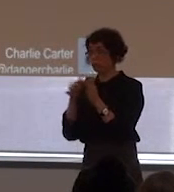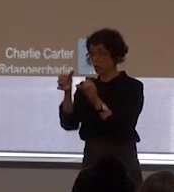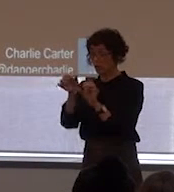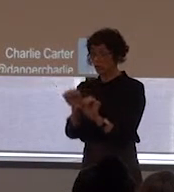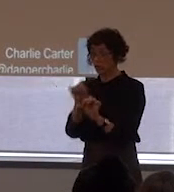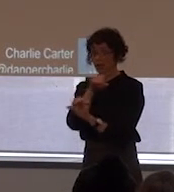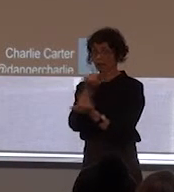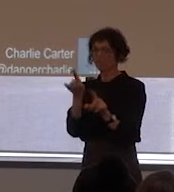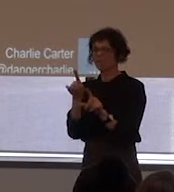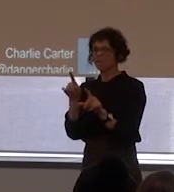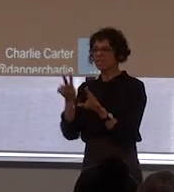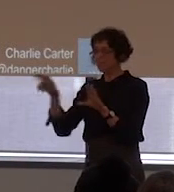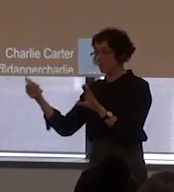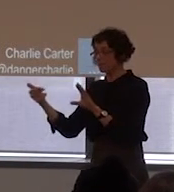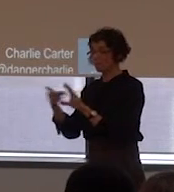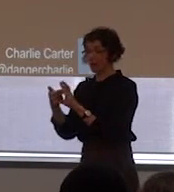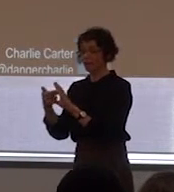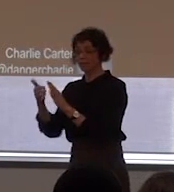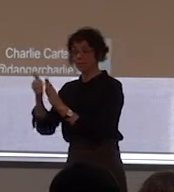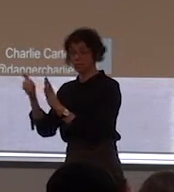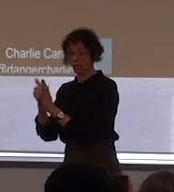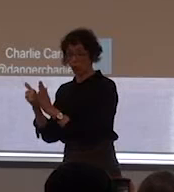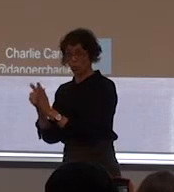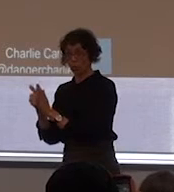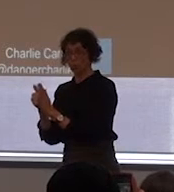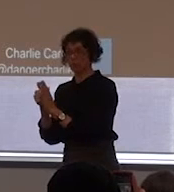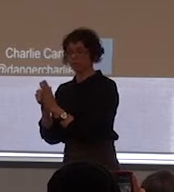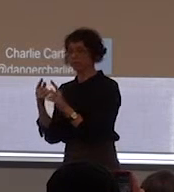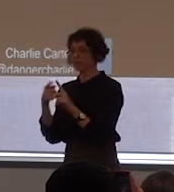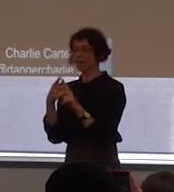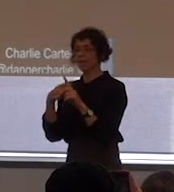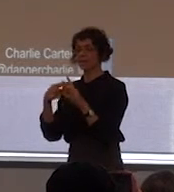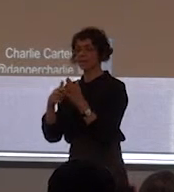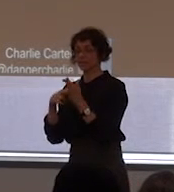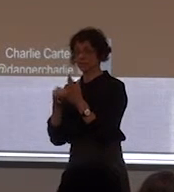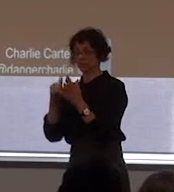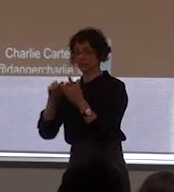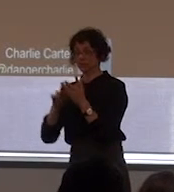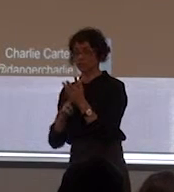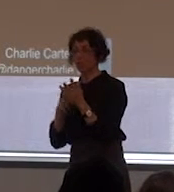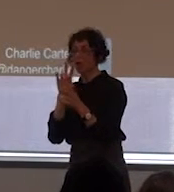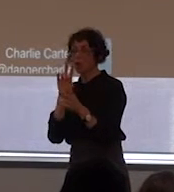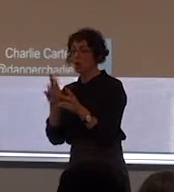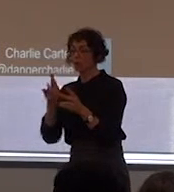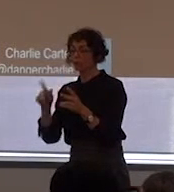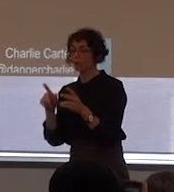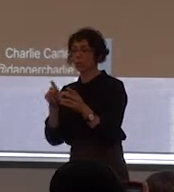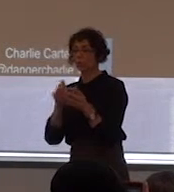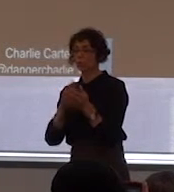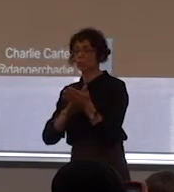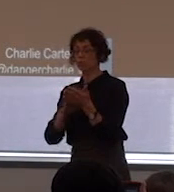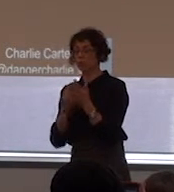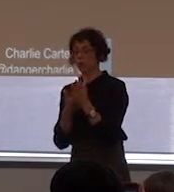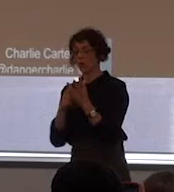the plugin store, the extensions, and look for Chrome Vox, and boom, you've got a free screen